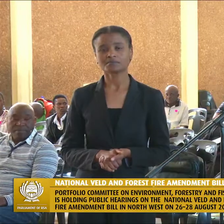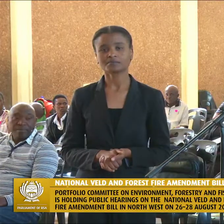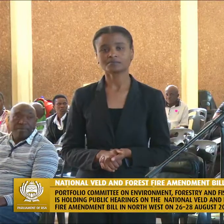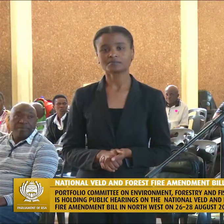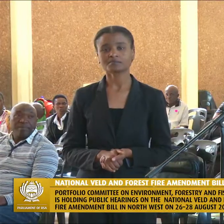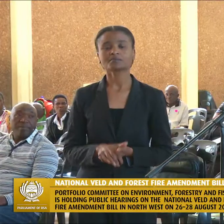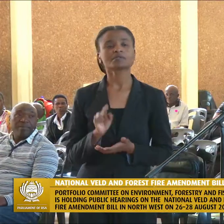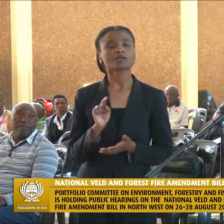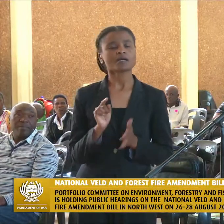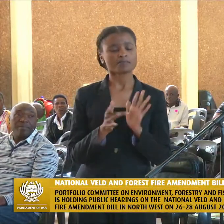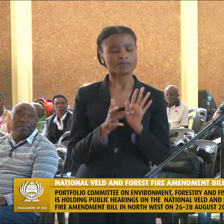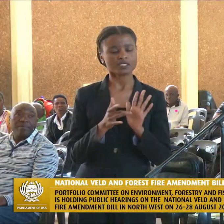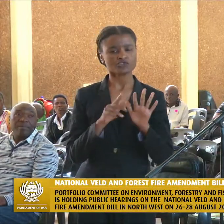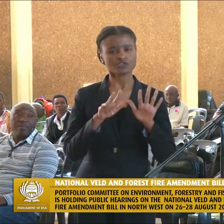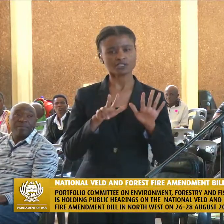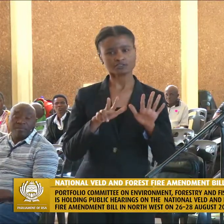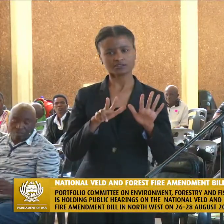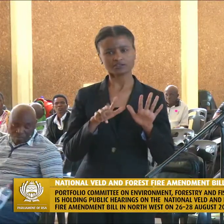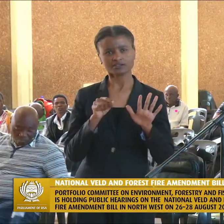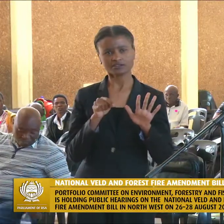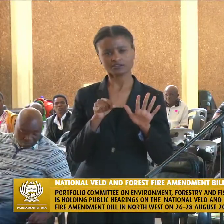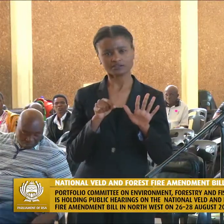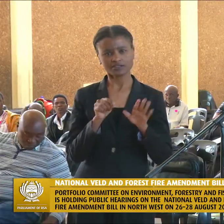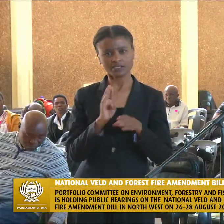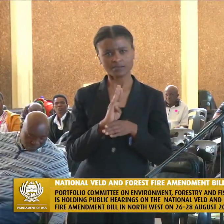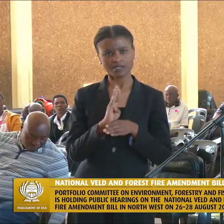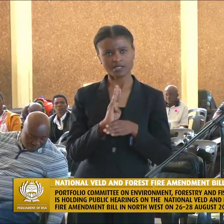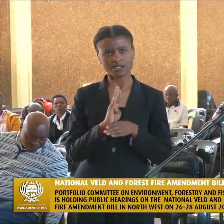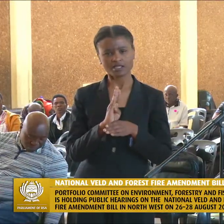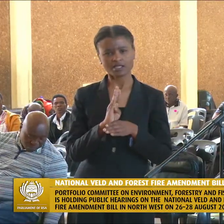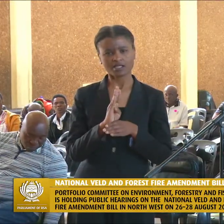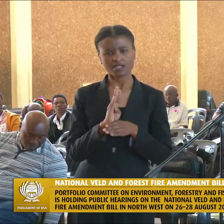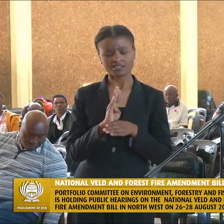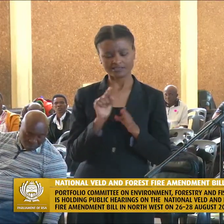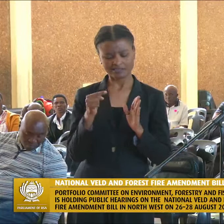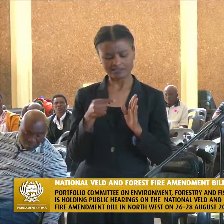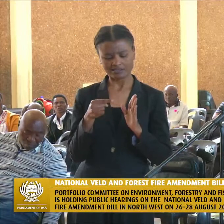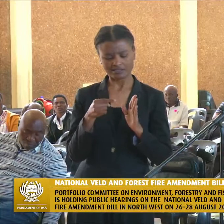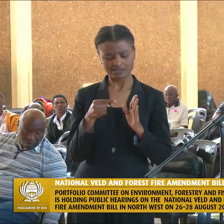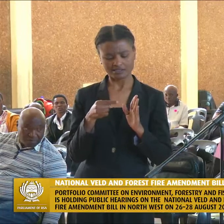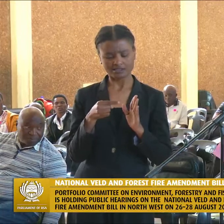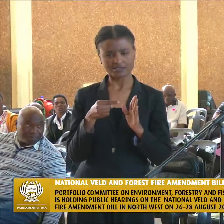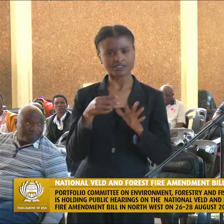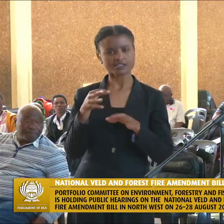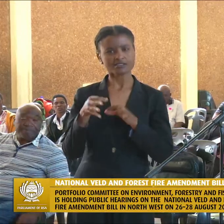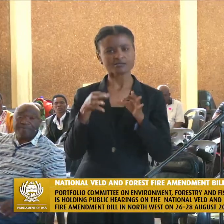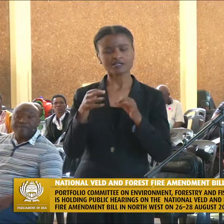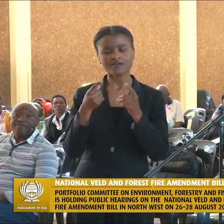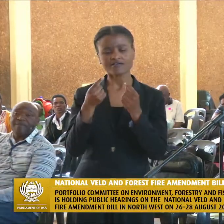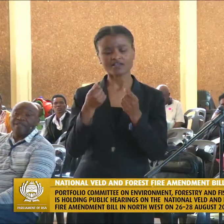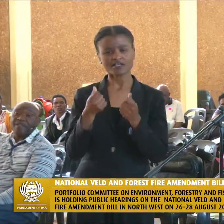you speak over financial implications more